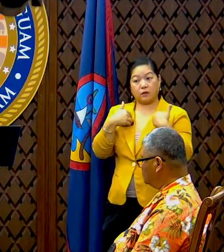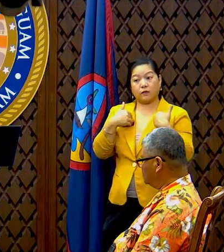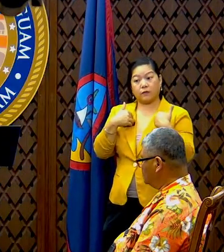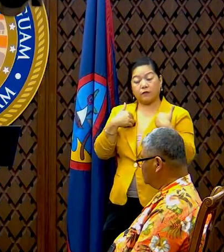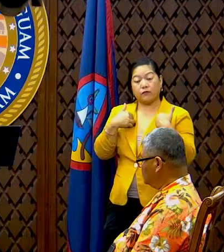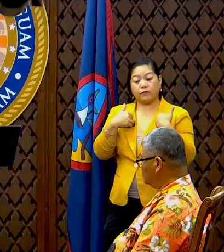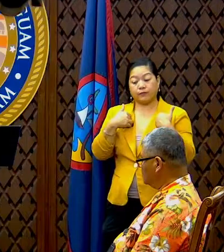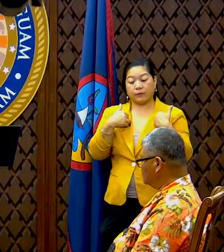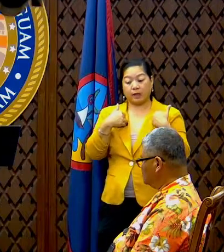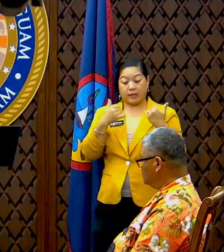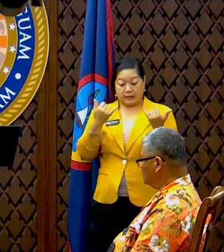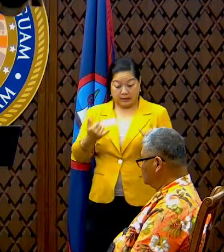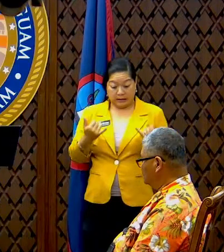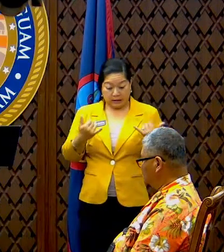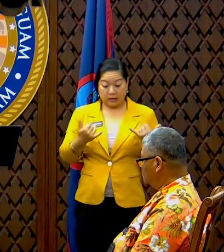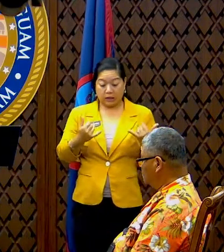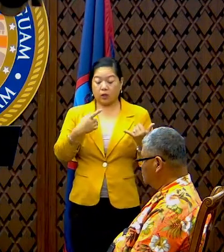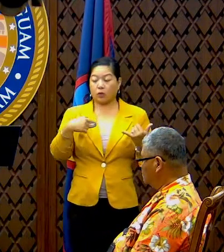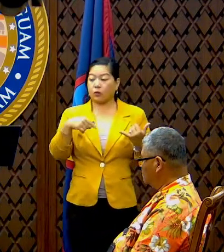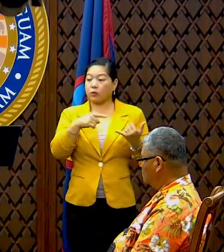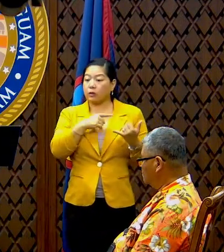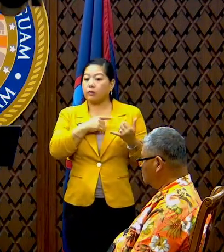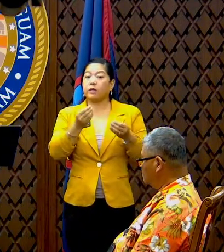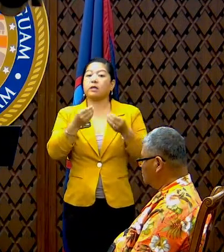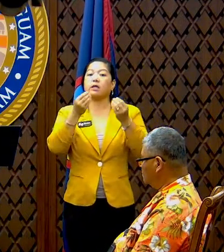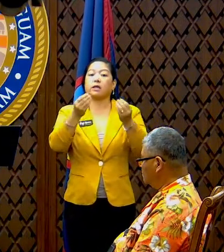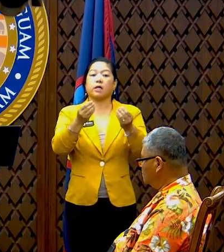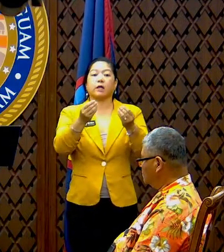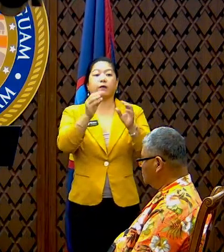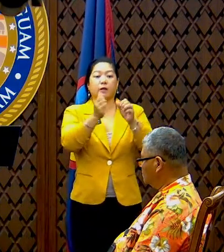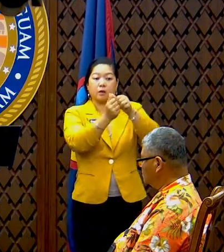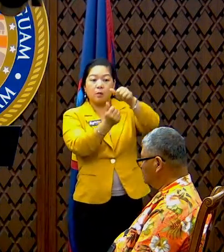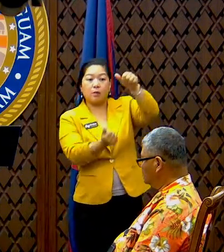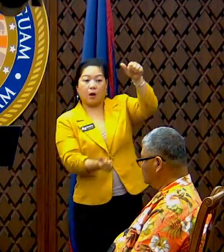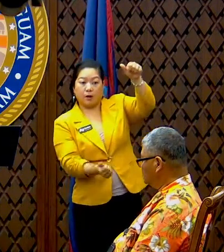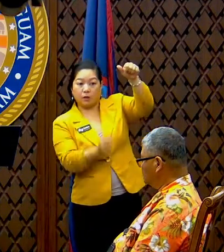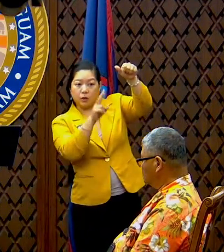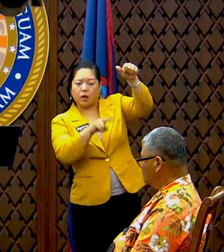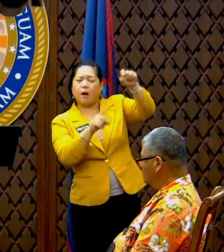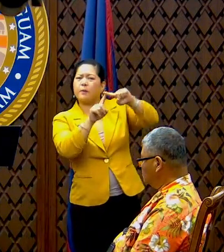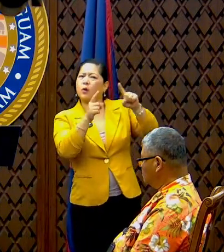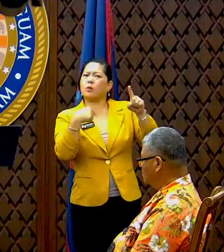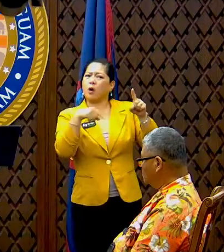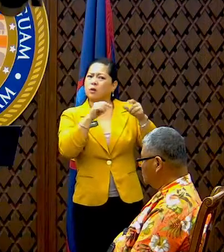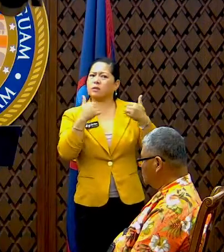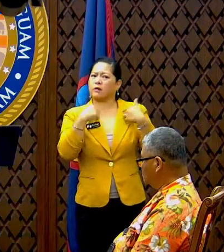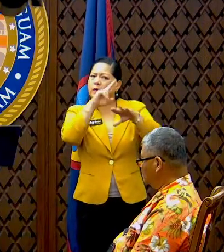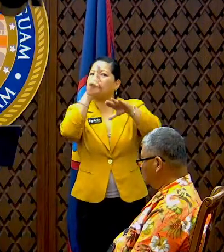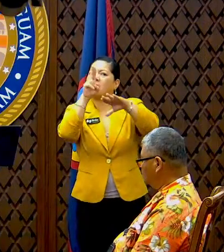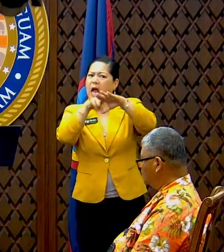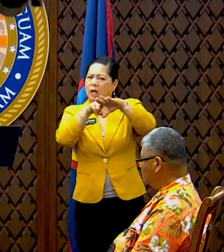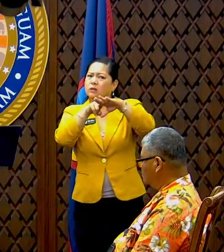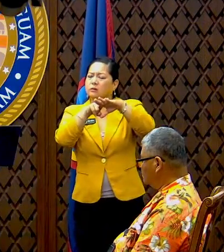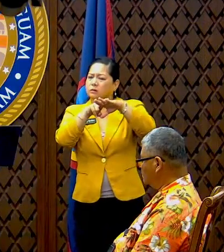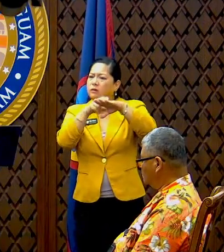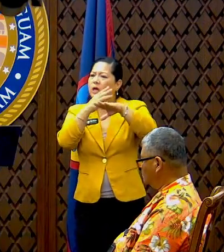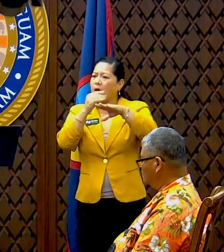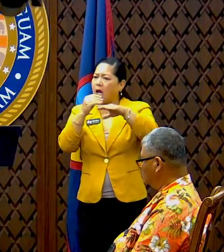like this today where we are giving the proclamation, but we also have a national